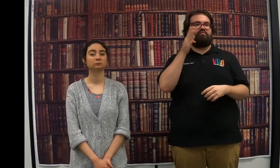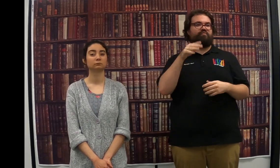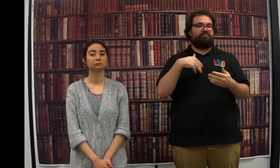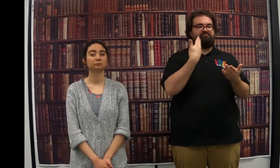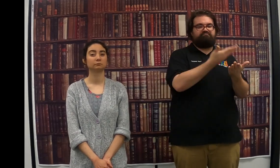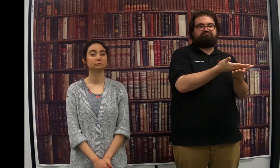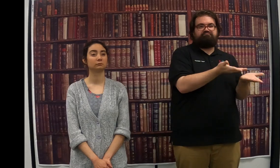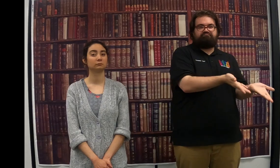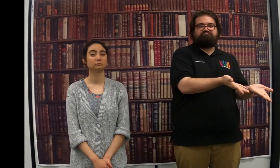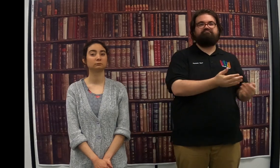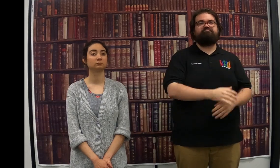have arrived.